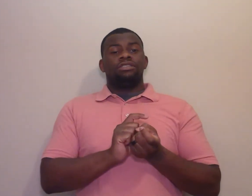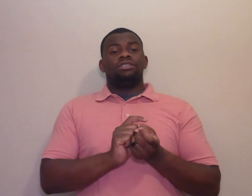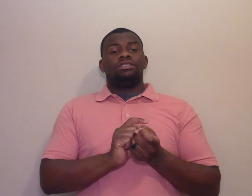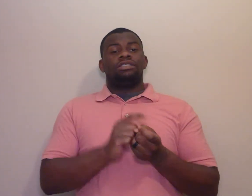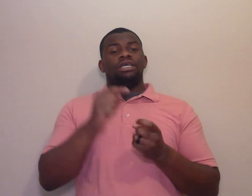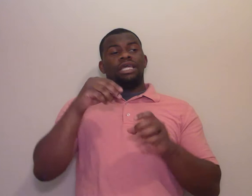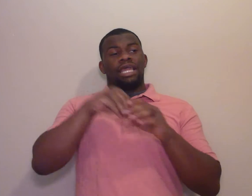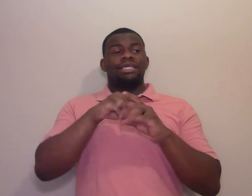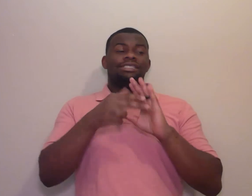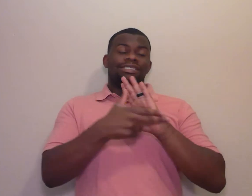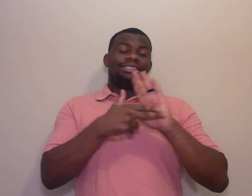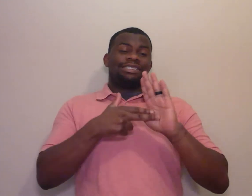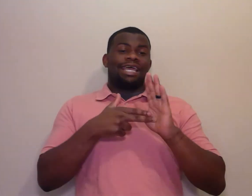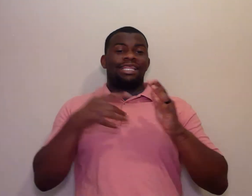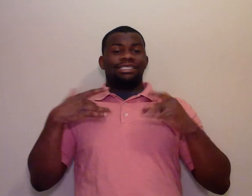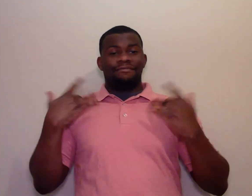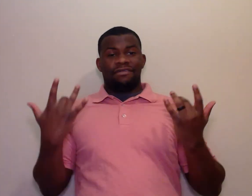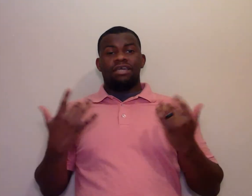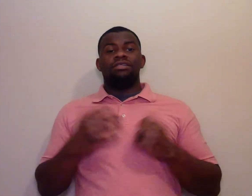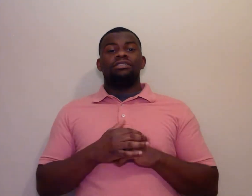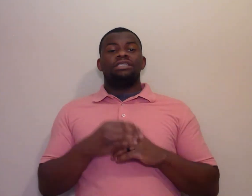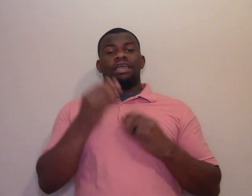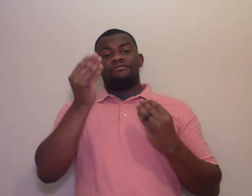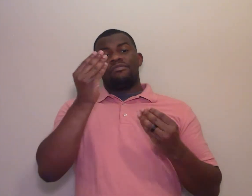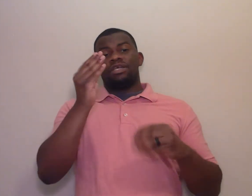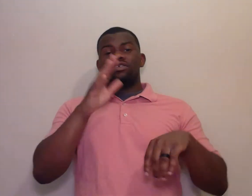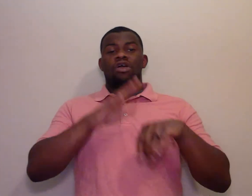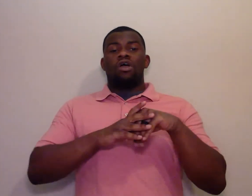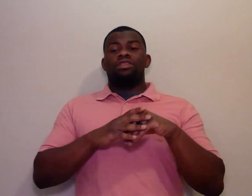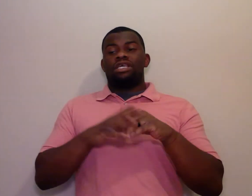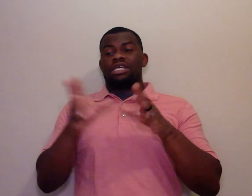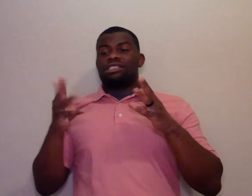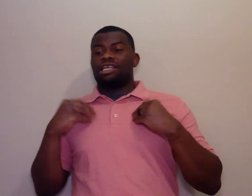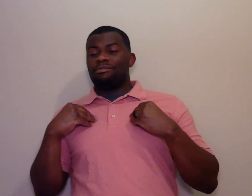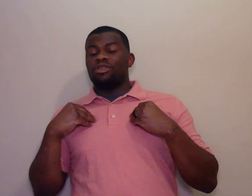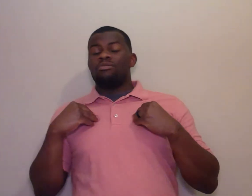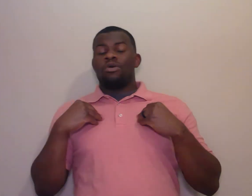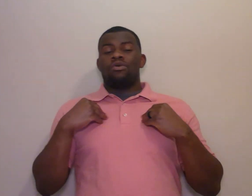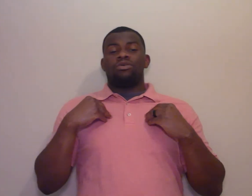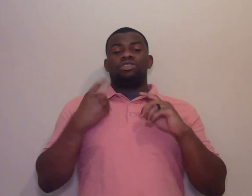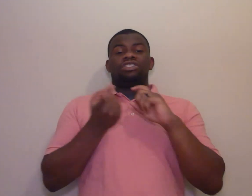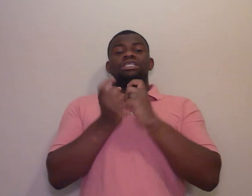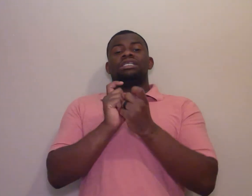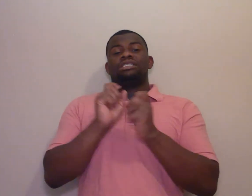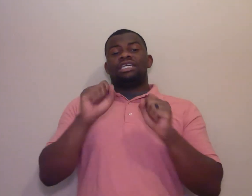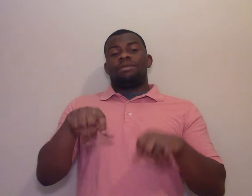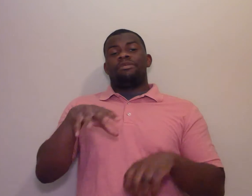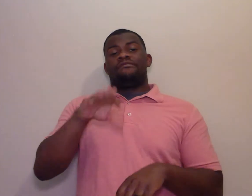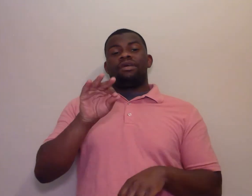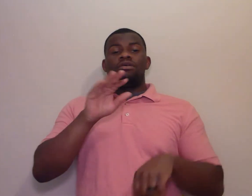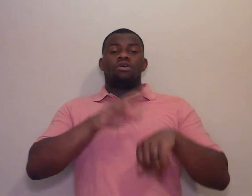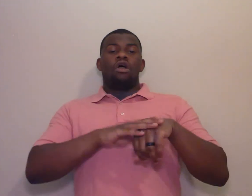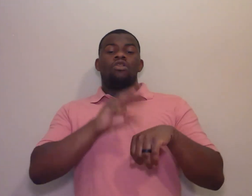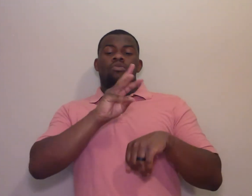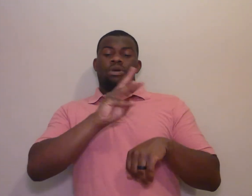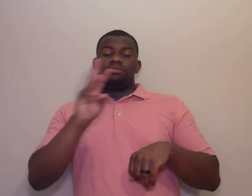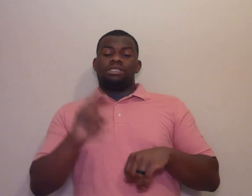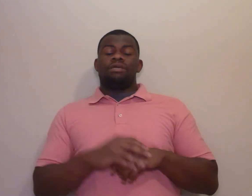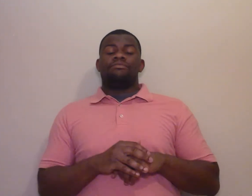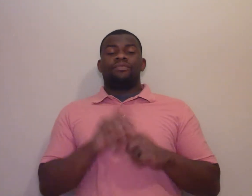event. Information on the acceptable types of changes can also be found on the website. Certain benefits are partially